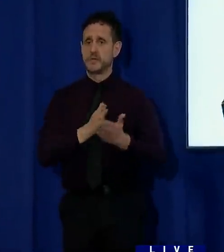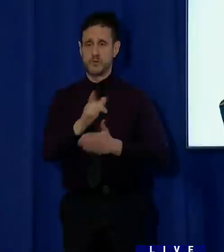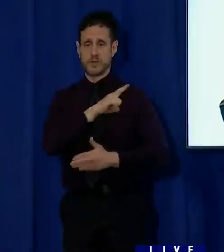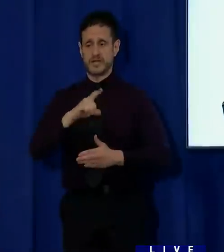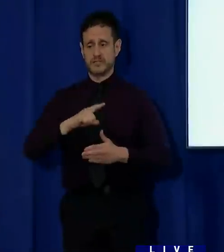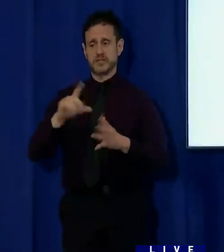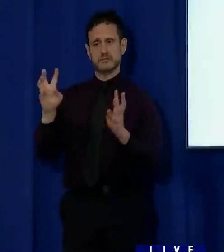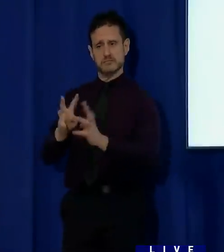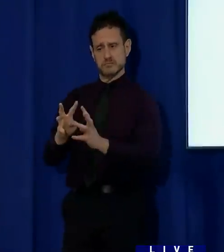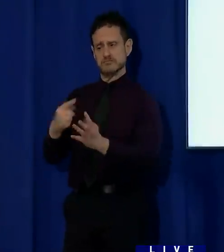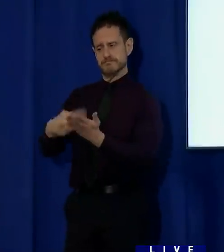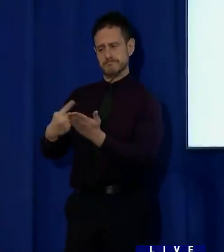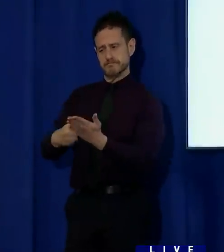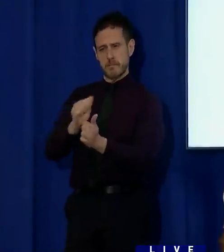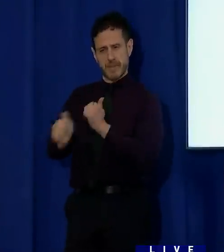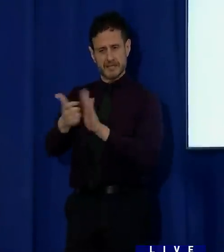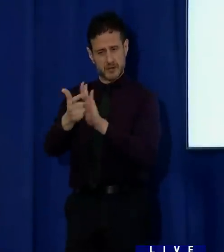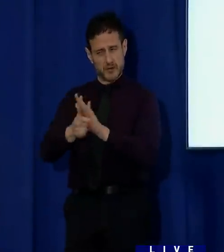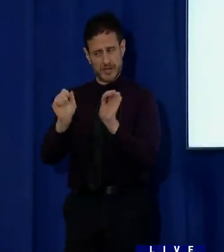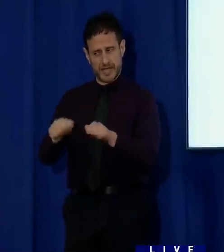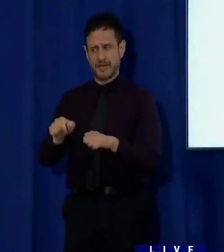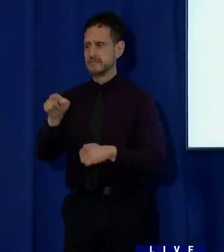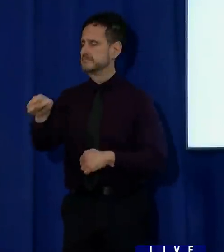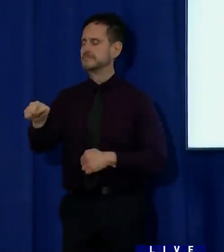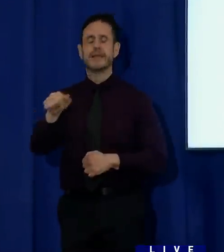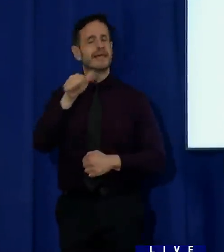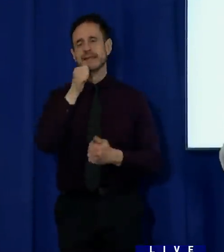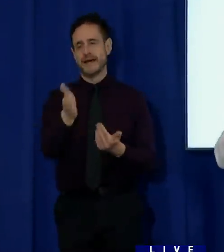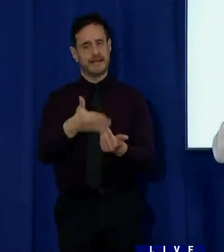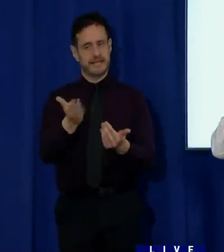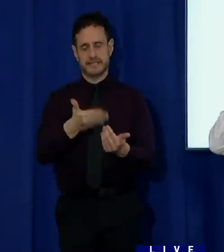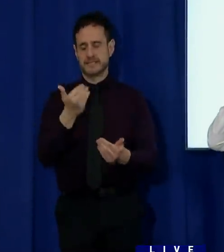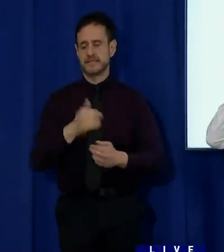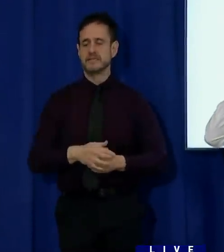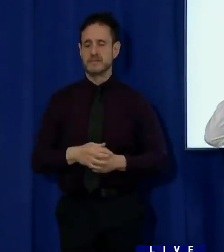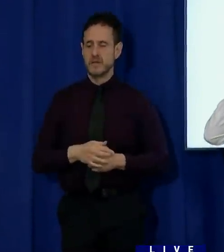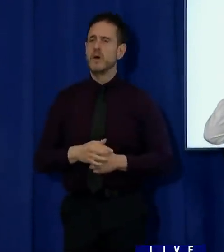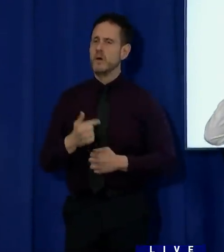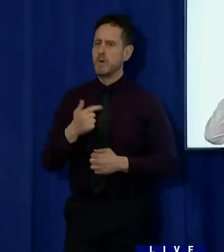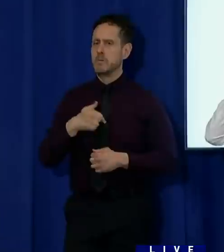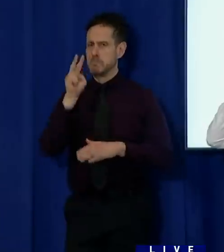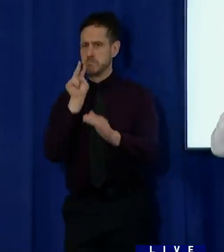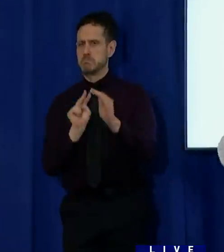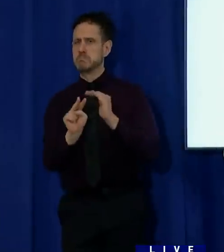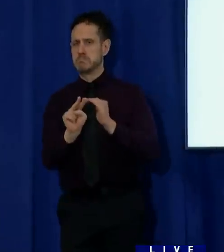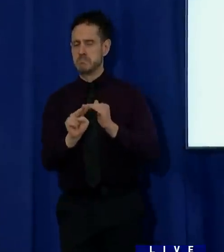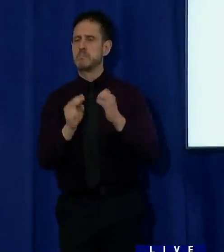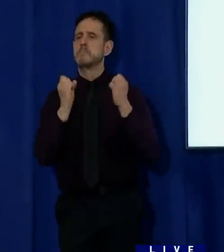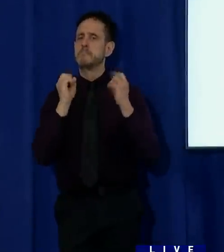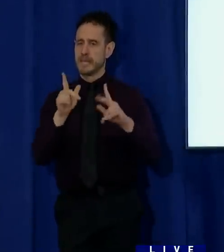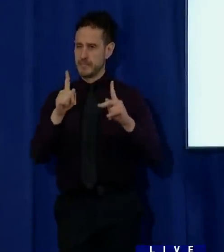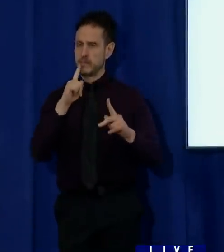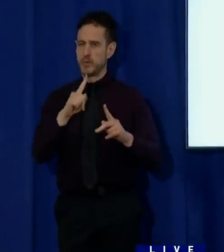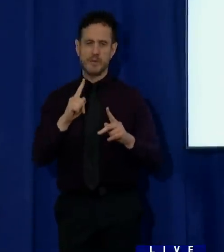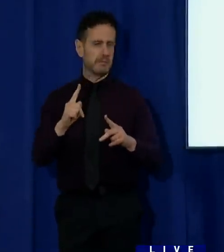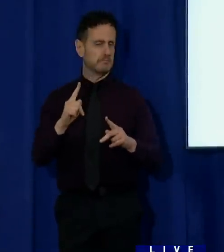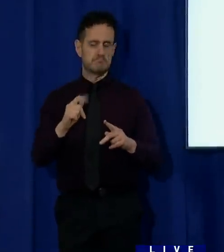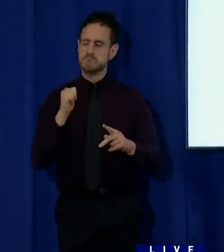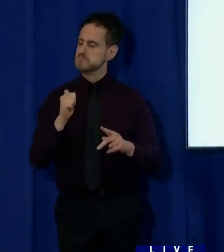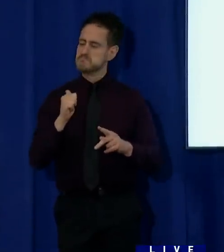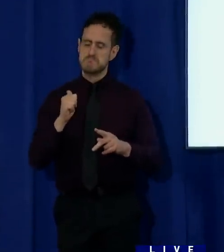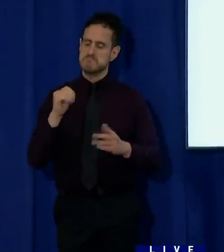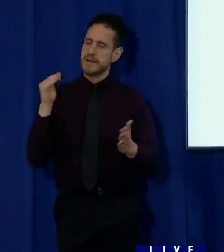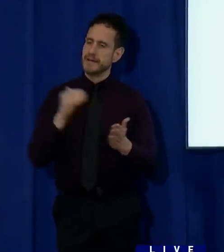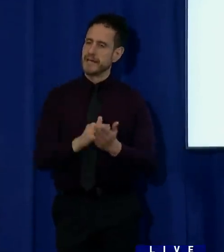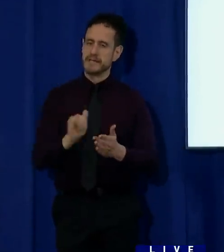legislature? Well, it's not going to be easy. I expect a significant amount of opposition